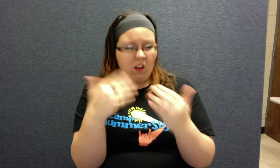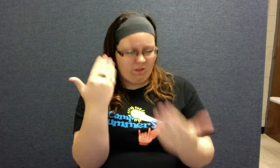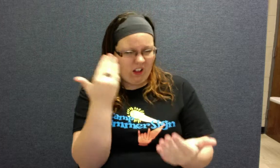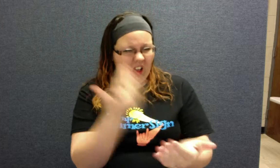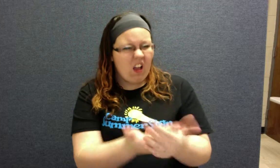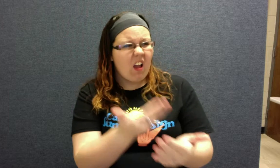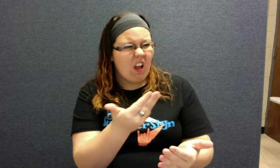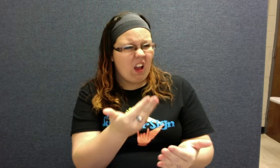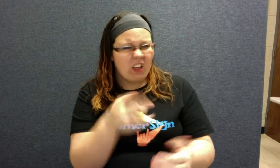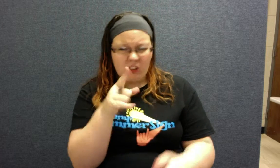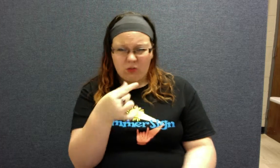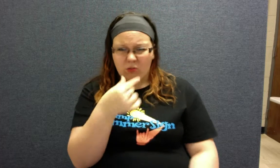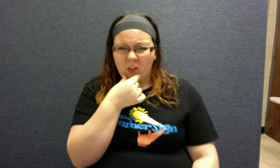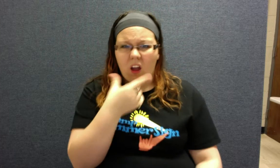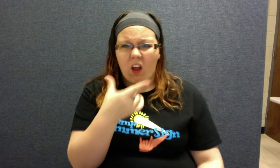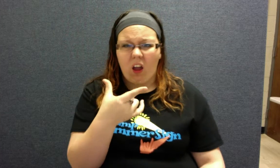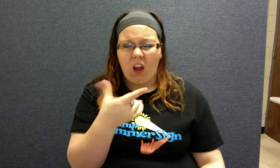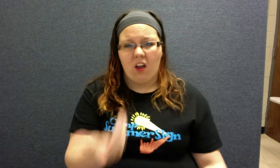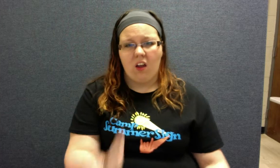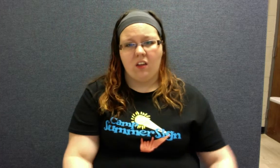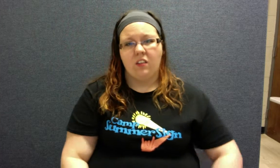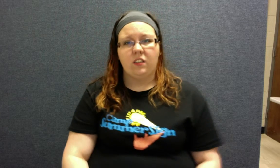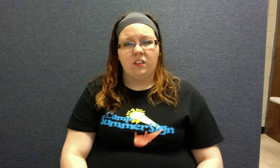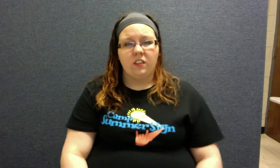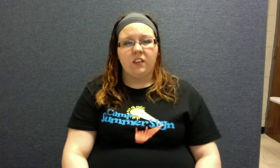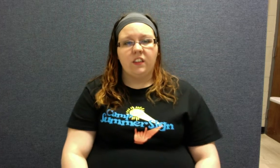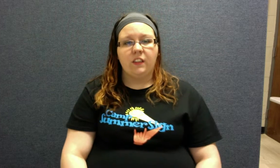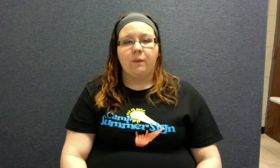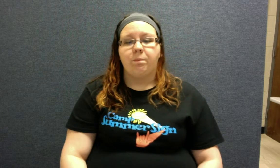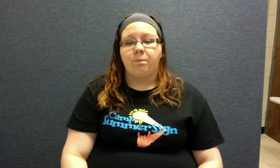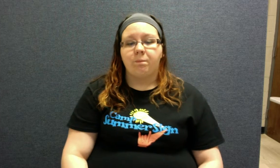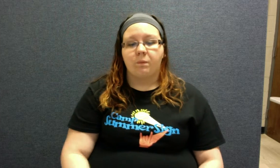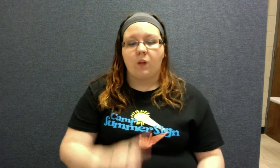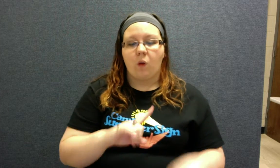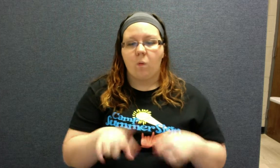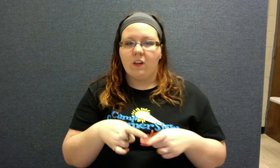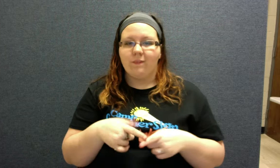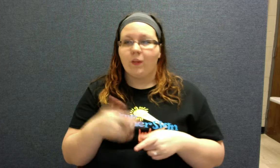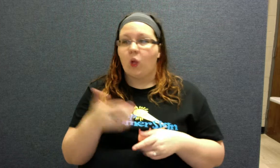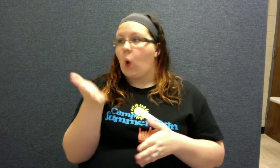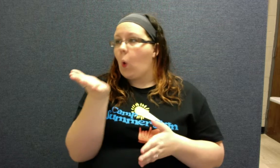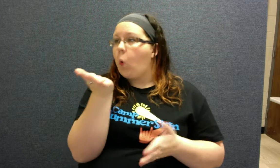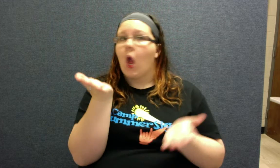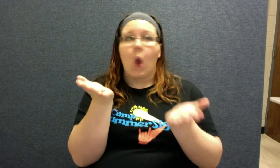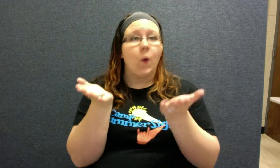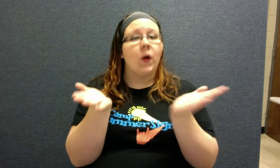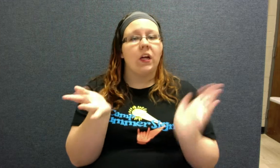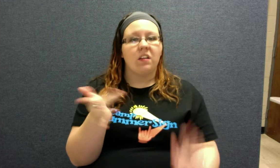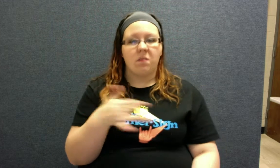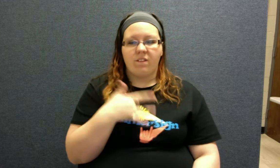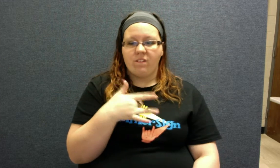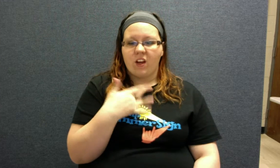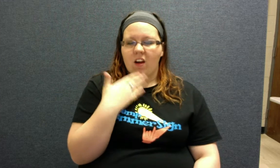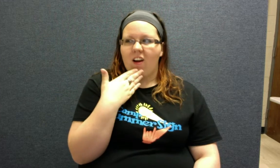to some people. When it went away, I felt so good for the kids that I know who were